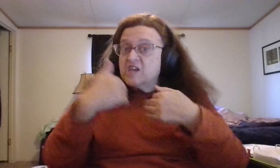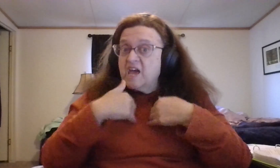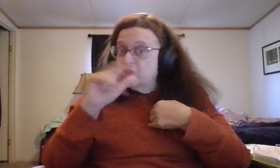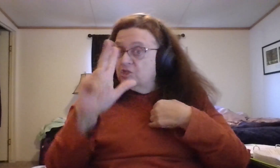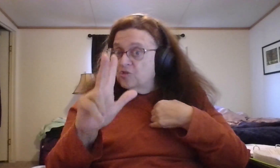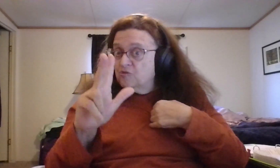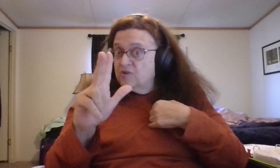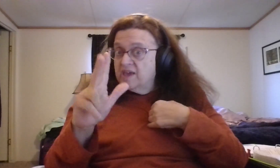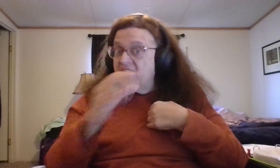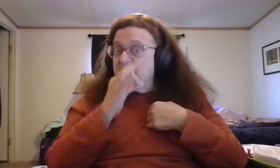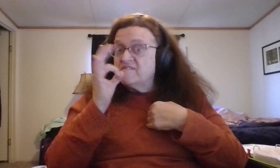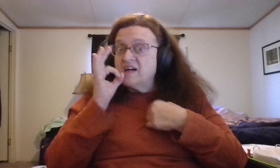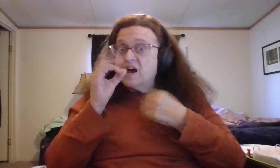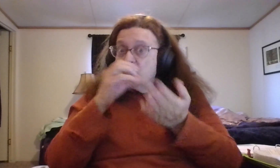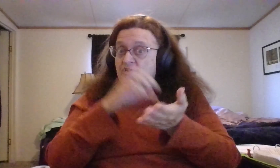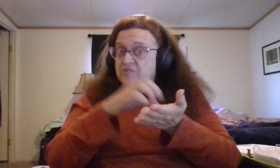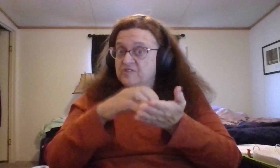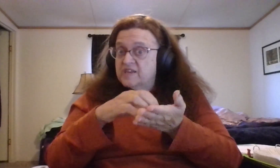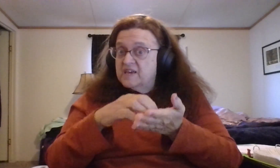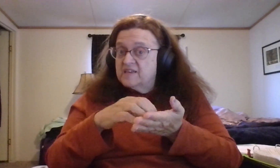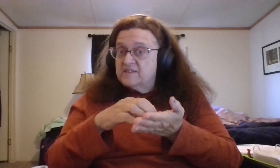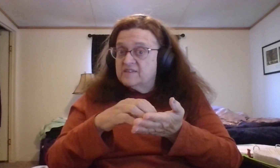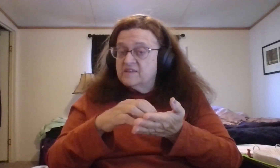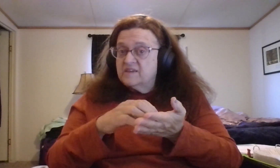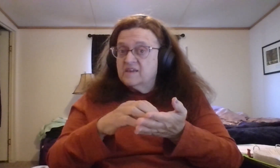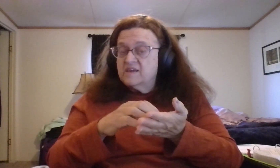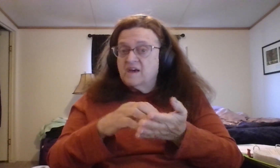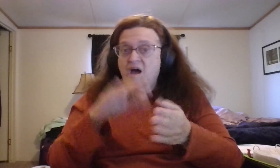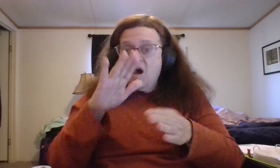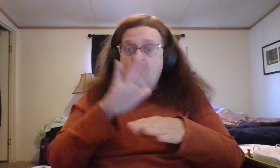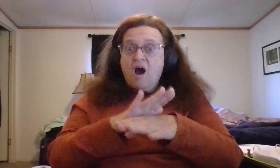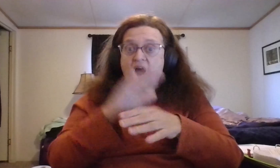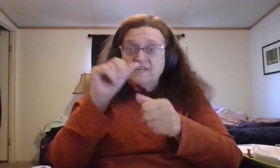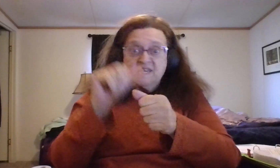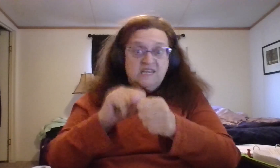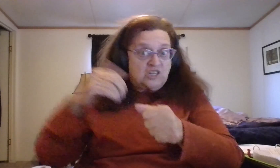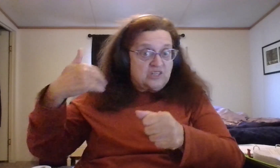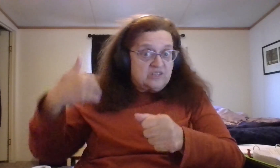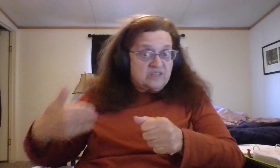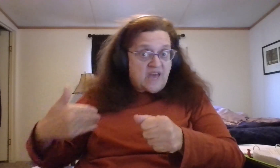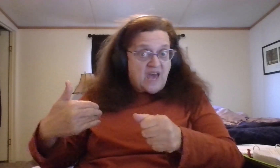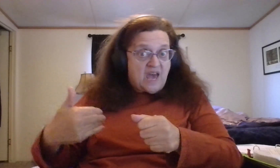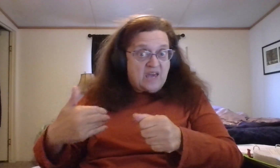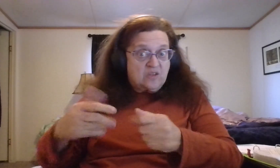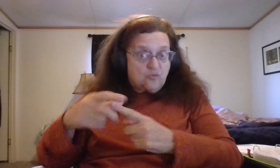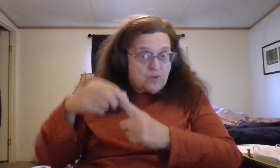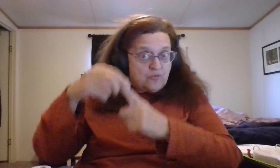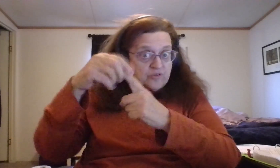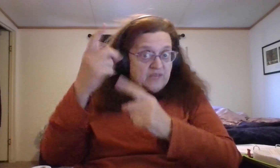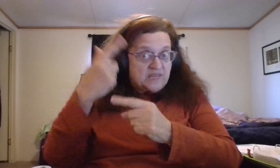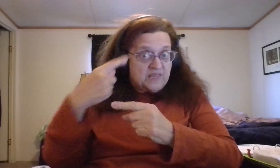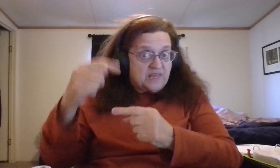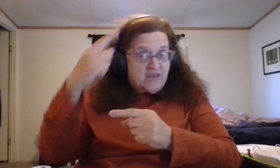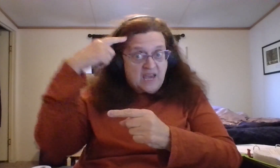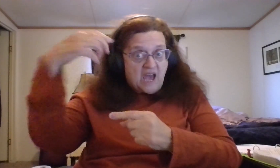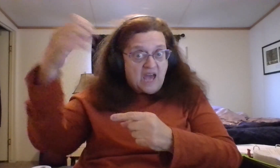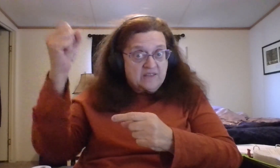sets. The 3 flowers on each side represent the concept of the